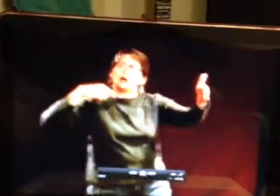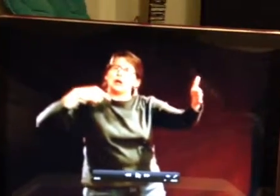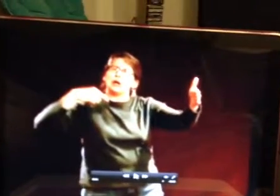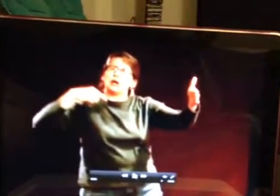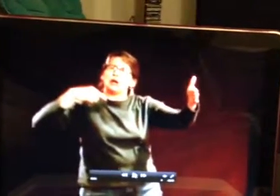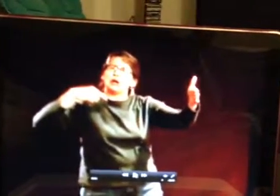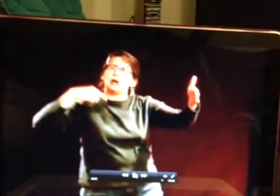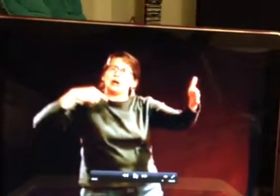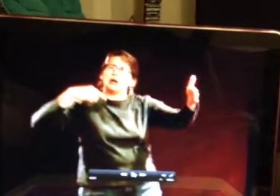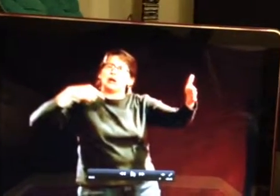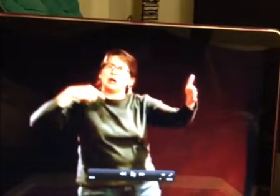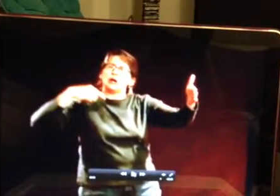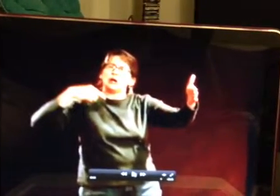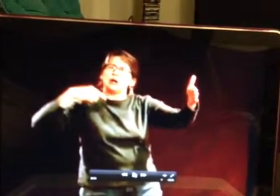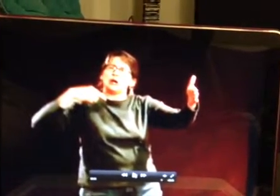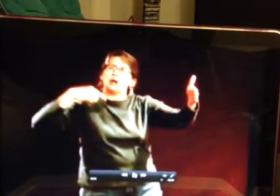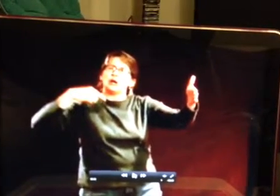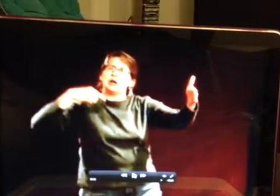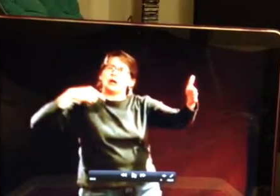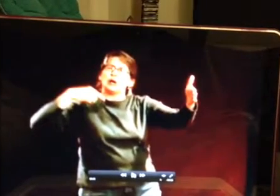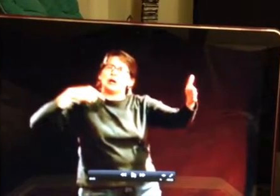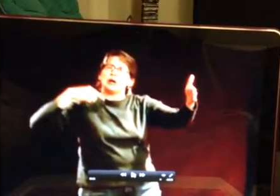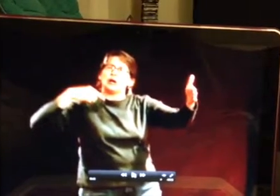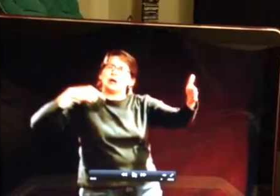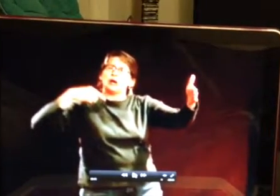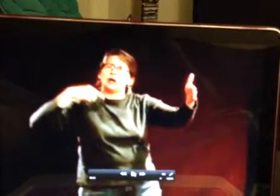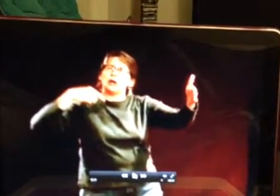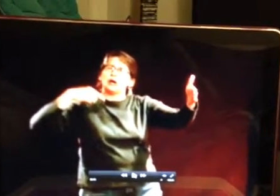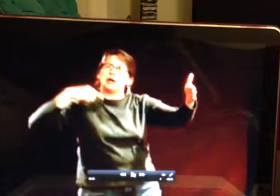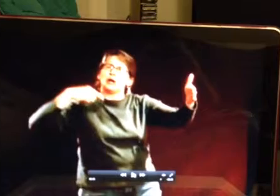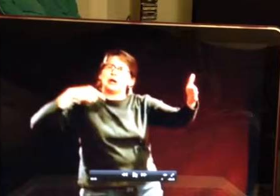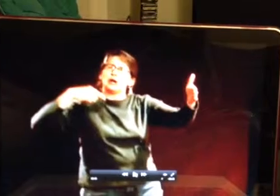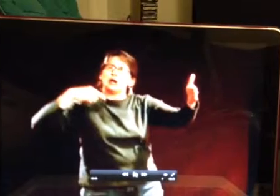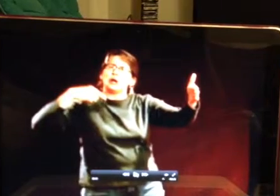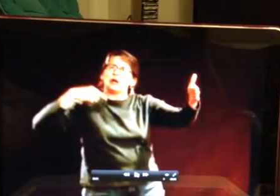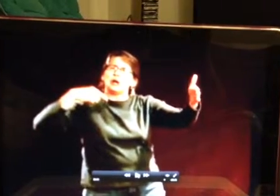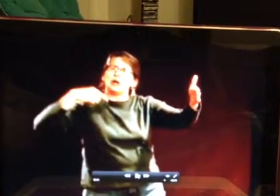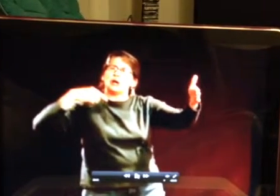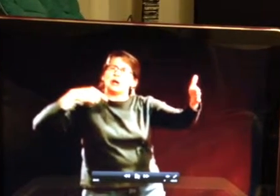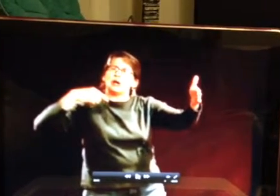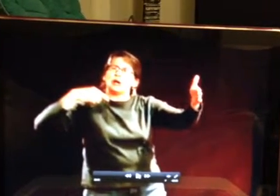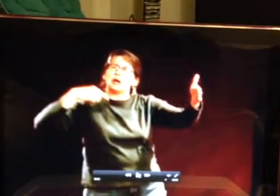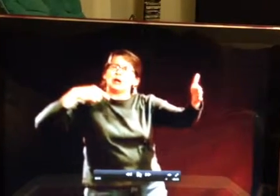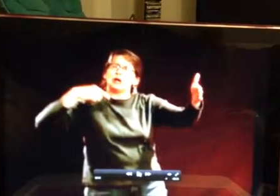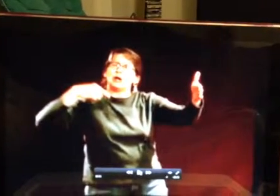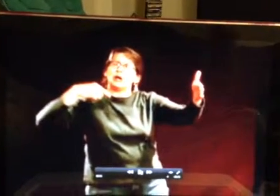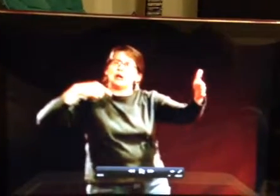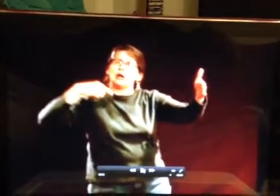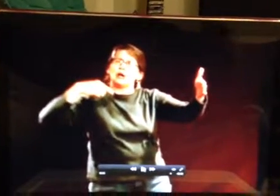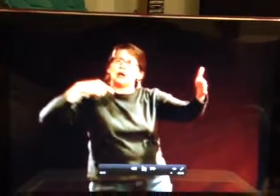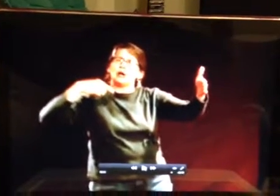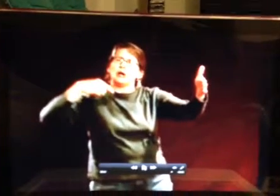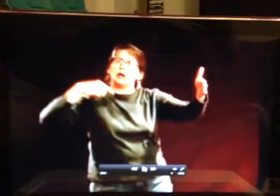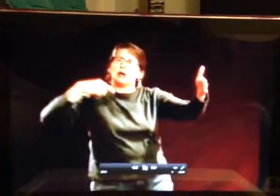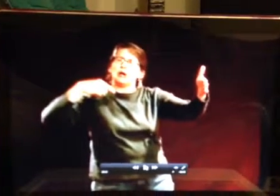to the bank and just travel alongside of the bank and go that way because the wind was